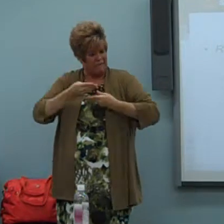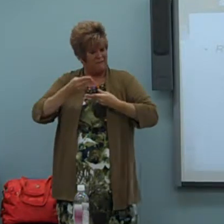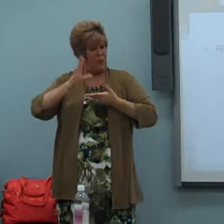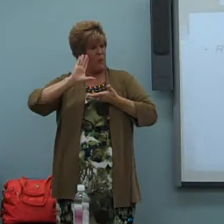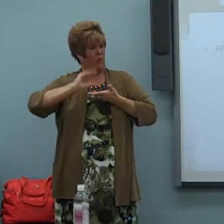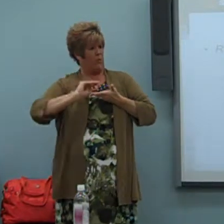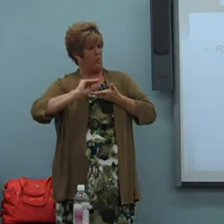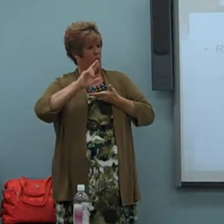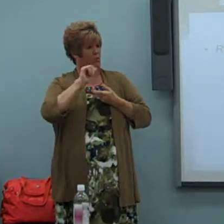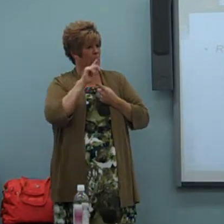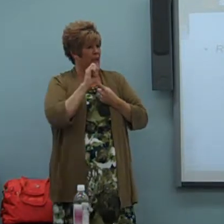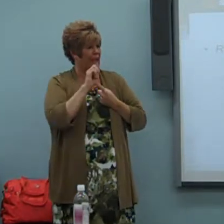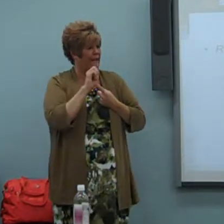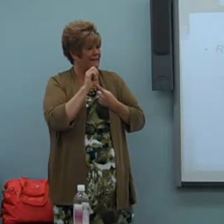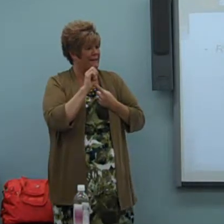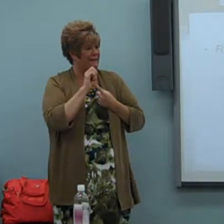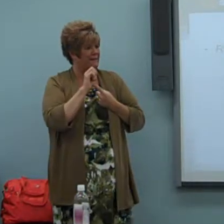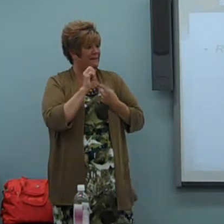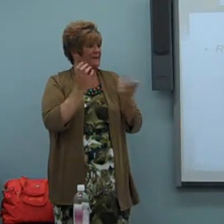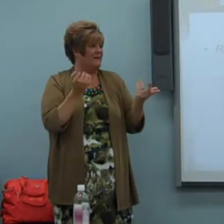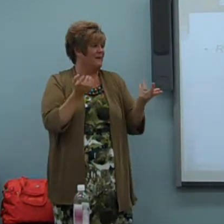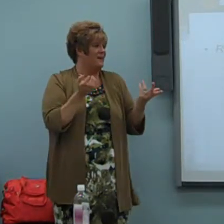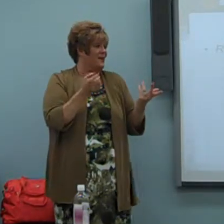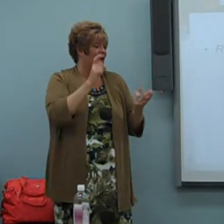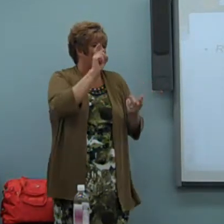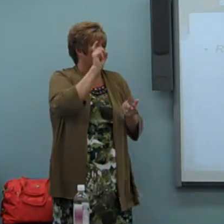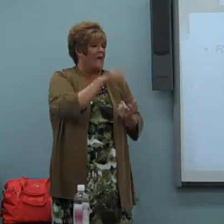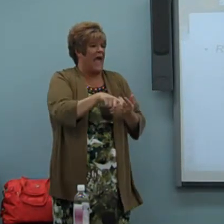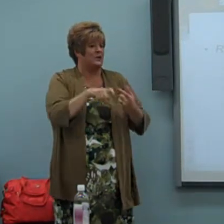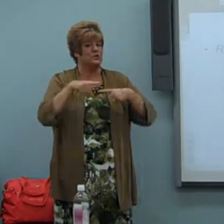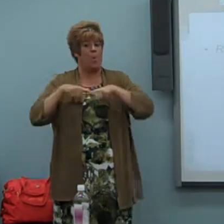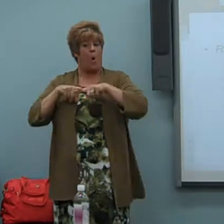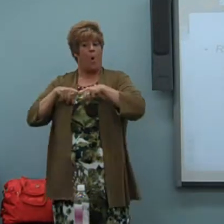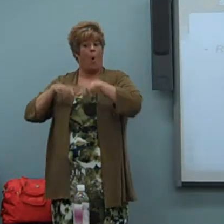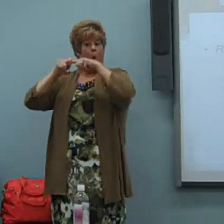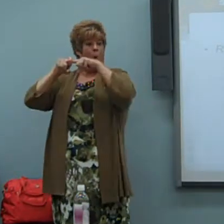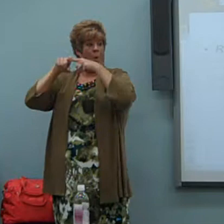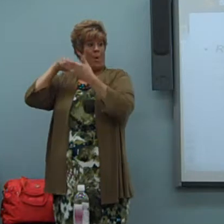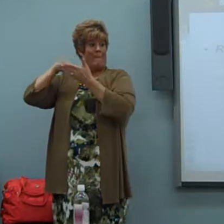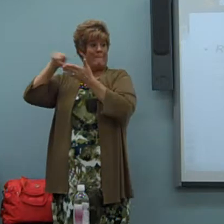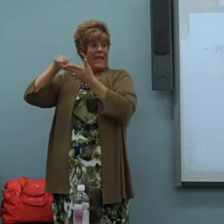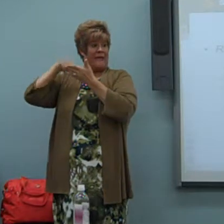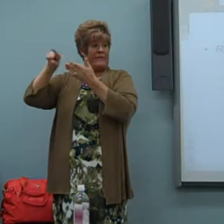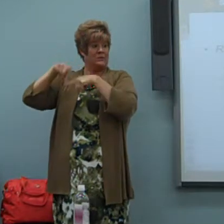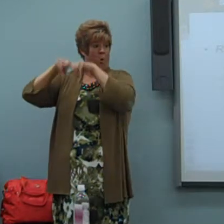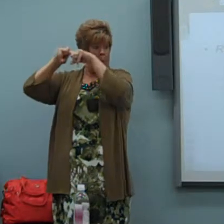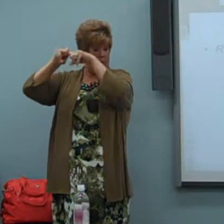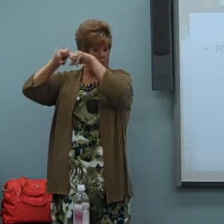70%. And then we wanted to lower that rate, but now everything has to be changed